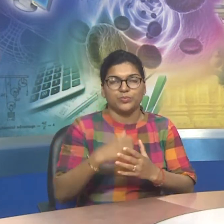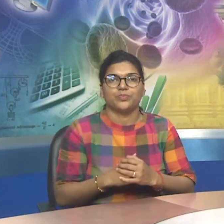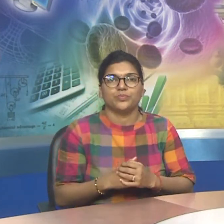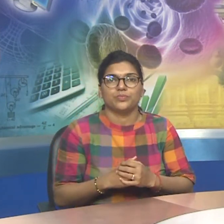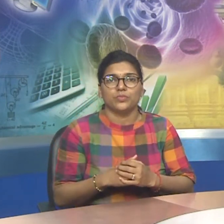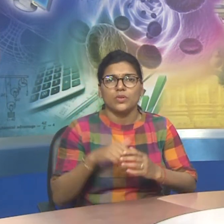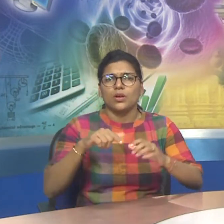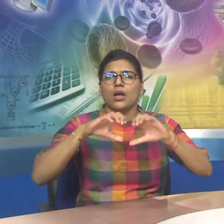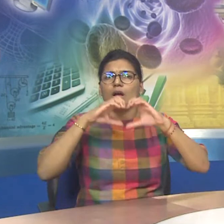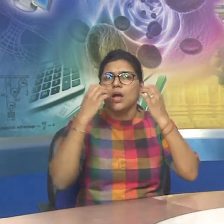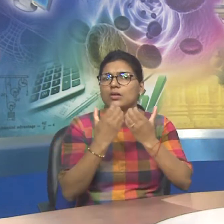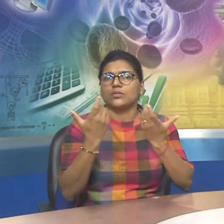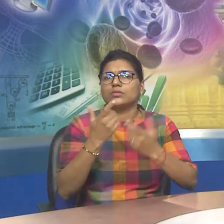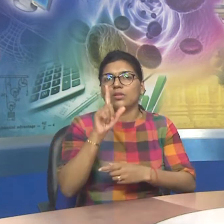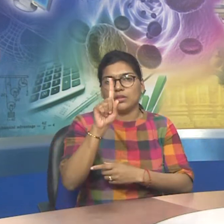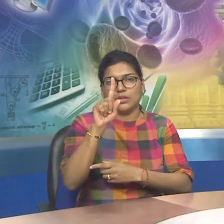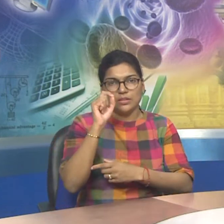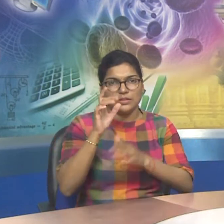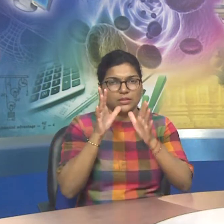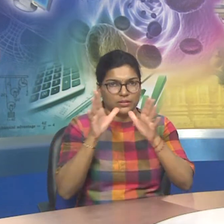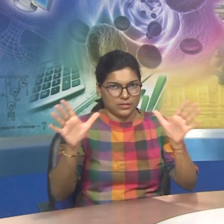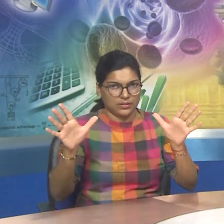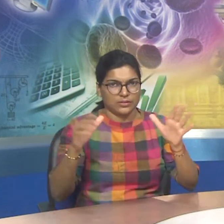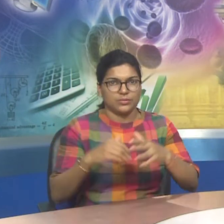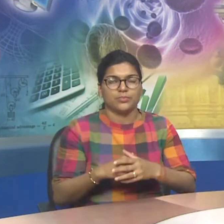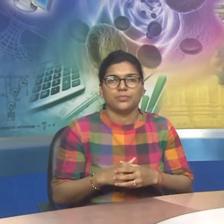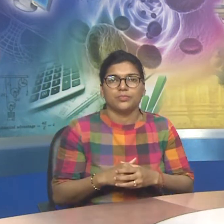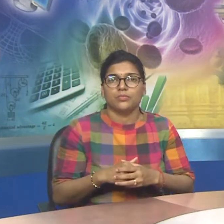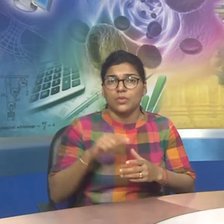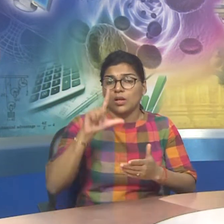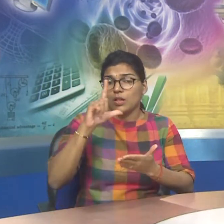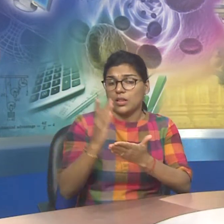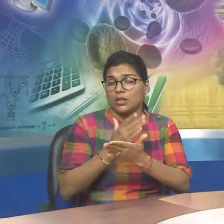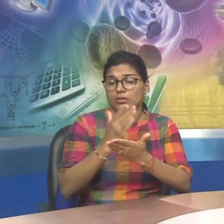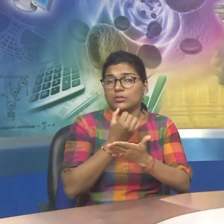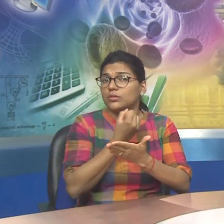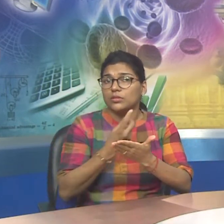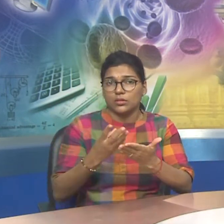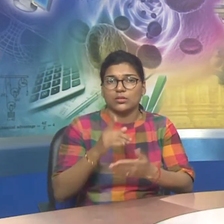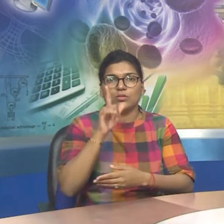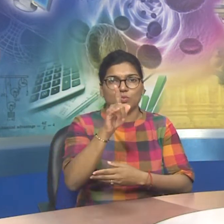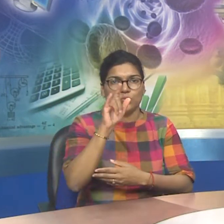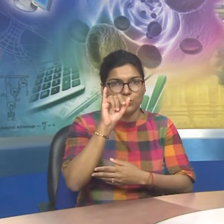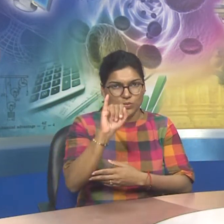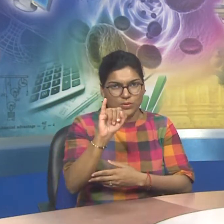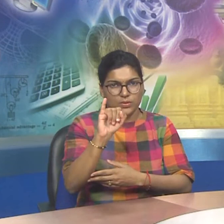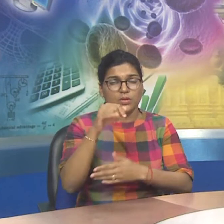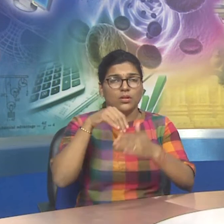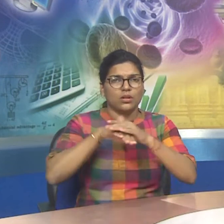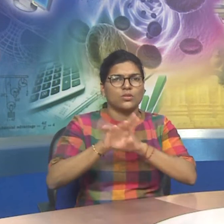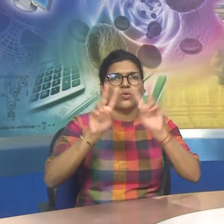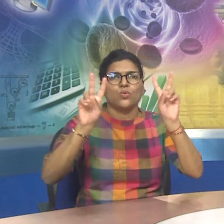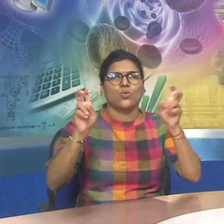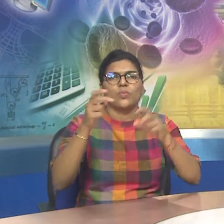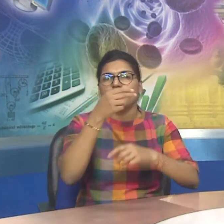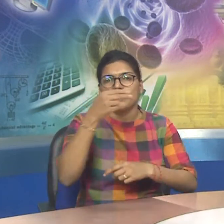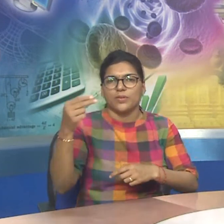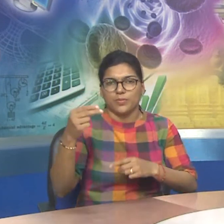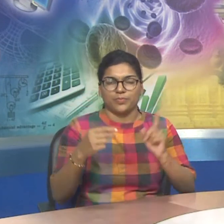we are doing subject English for secondary level and lesson number